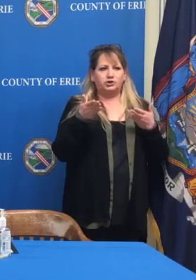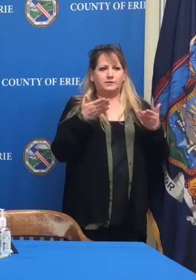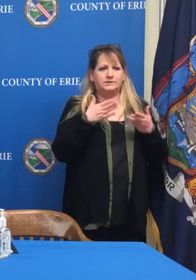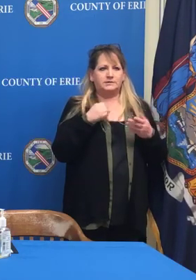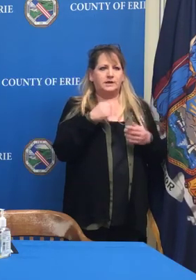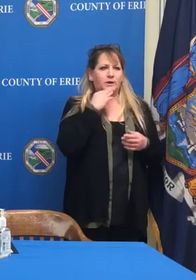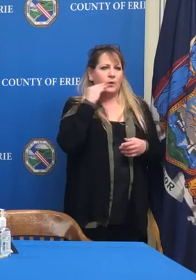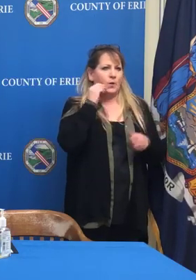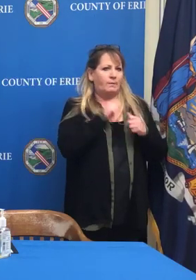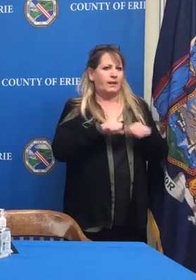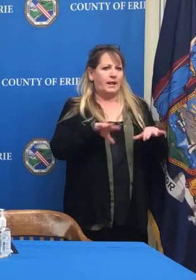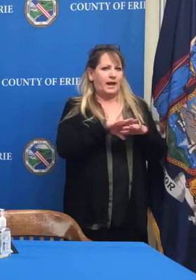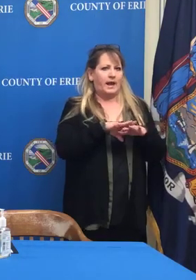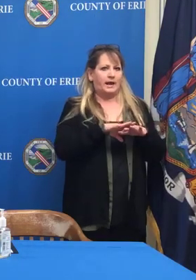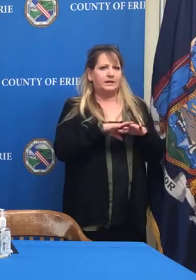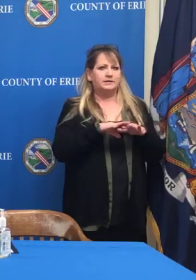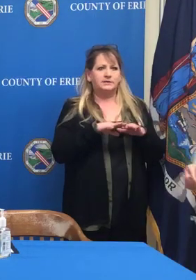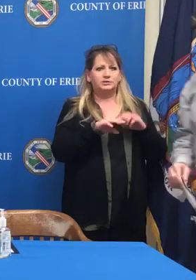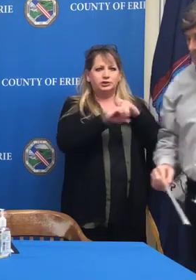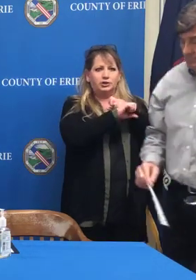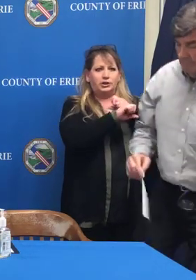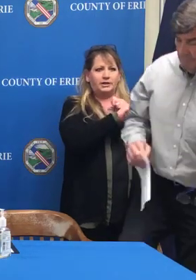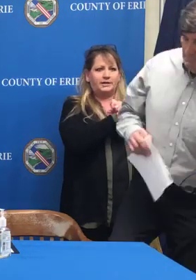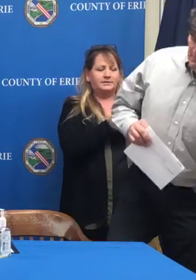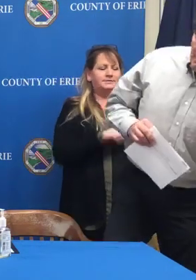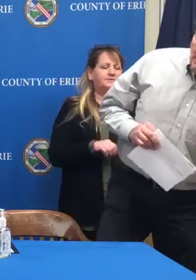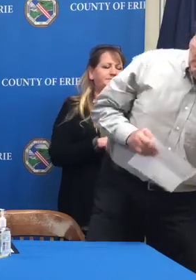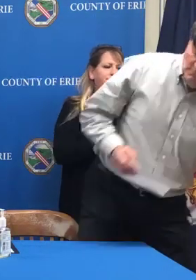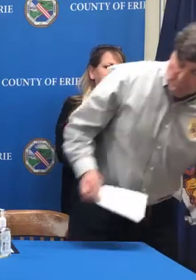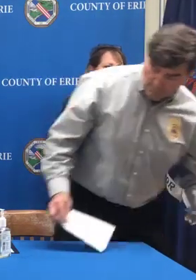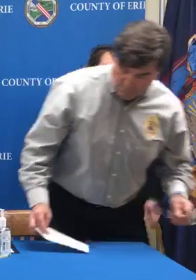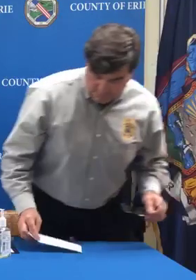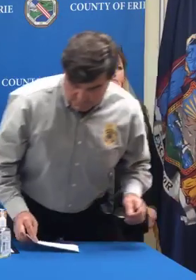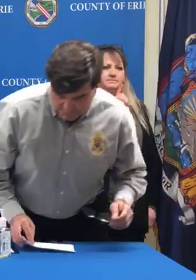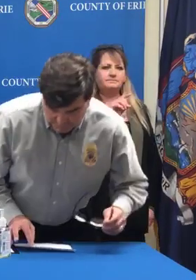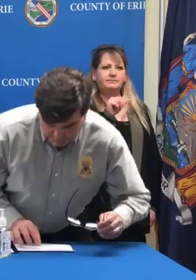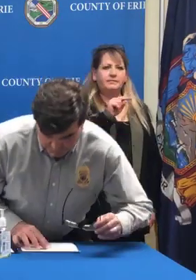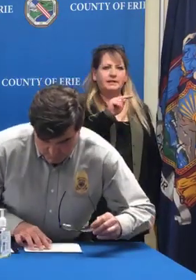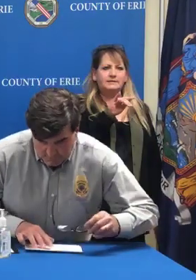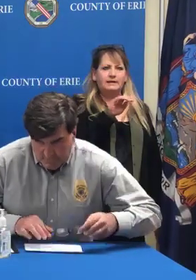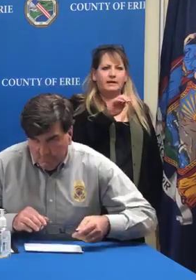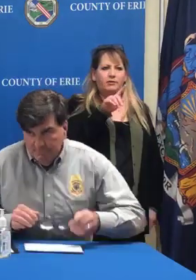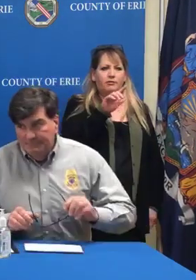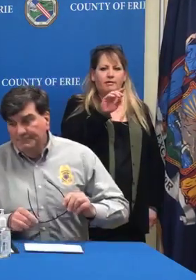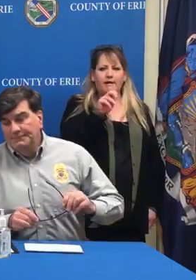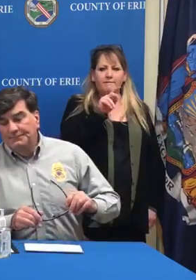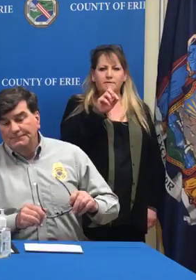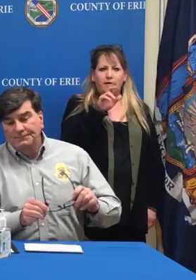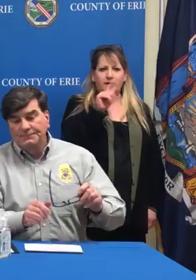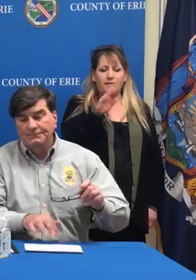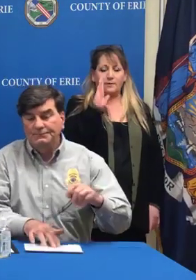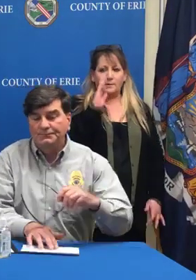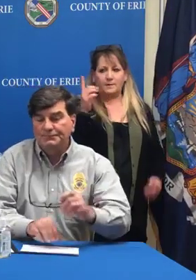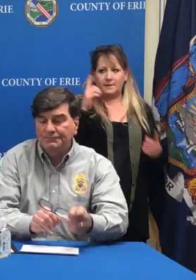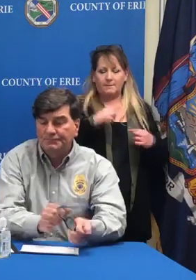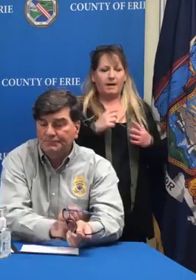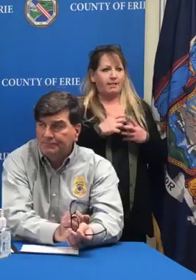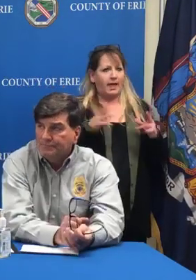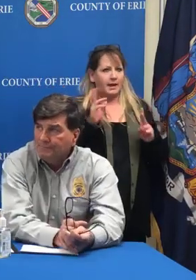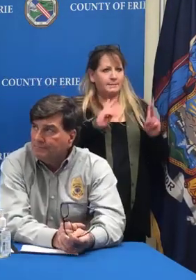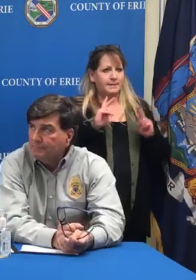Security, Daniel Neverth, speak a little, and then we'll have Jessica Pirro. A lot of people are